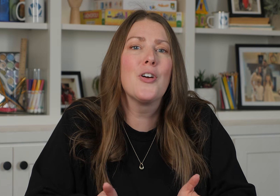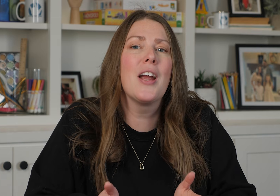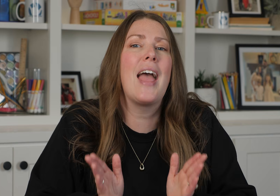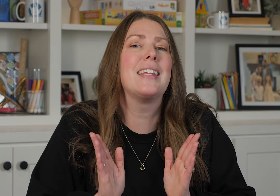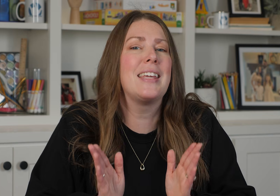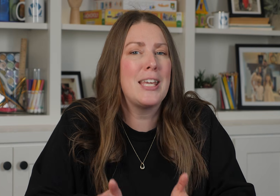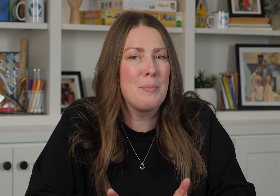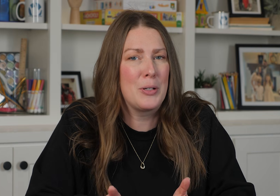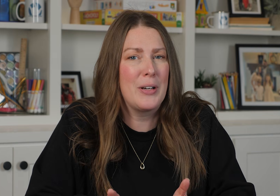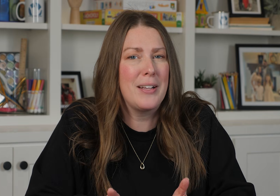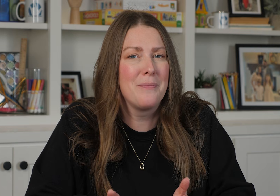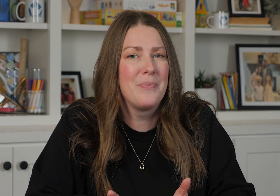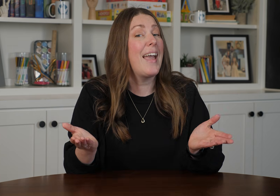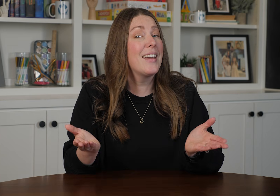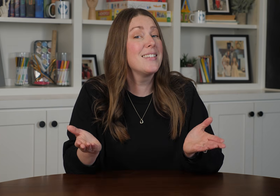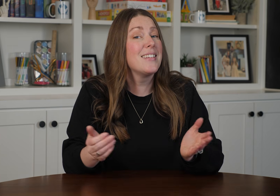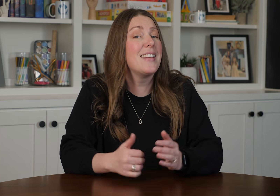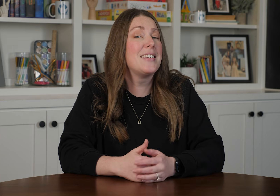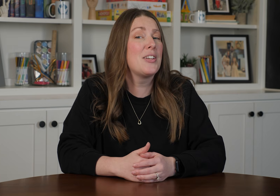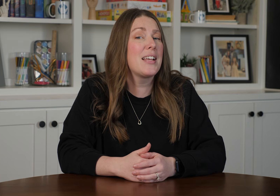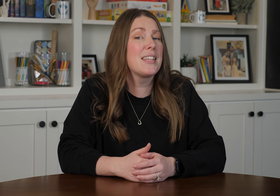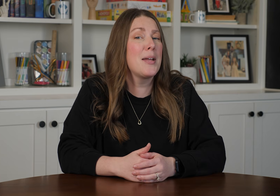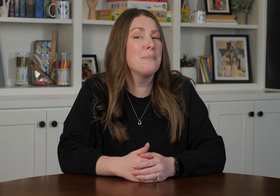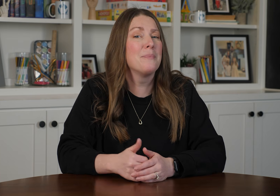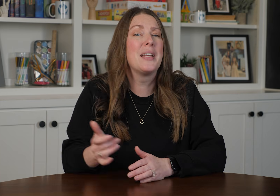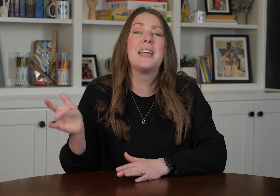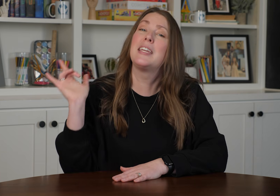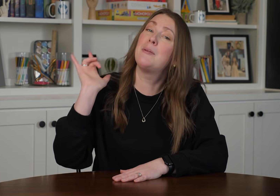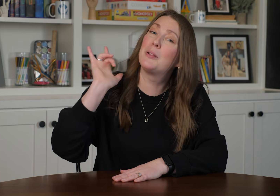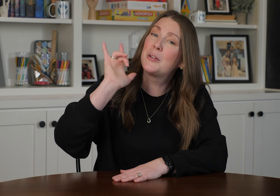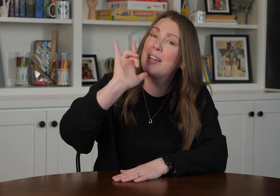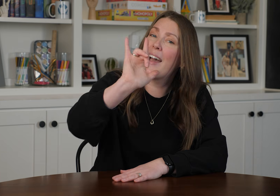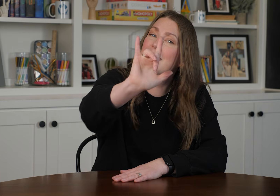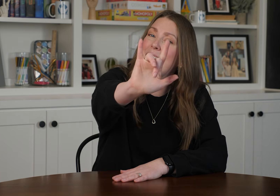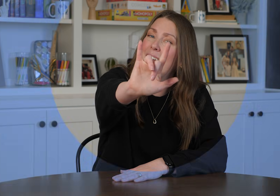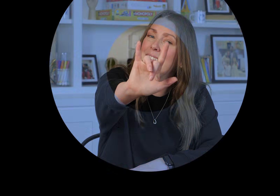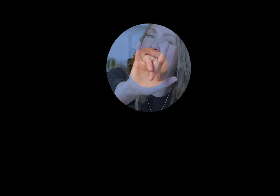over and keep learning. And until next time, keep learning how to sign.